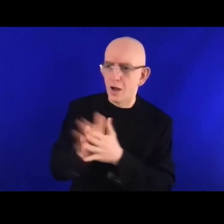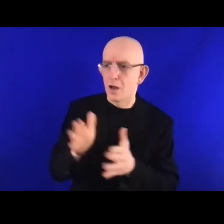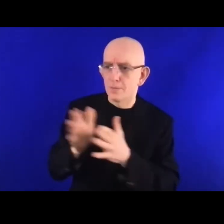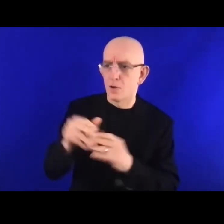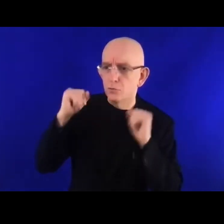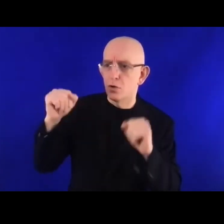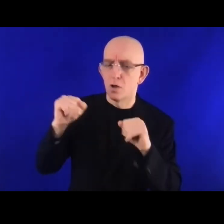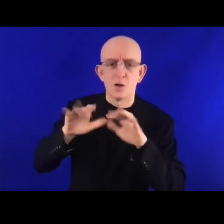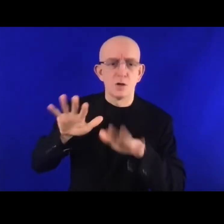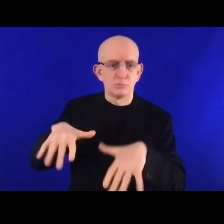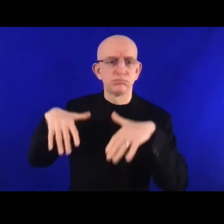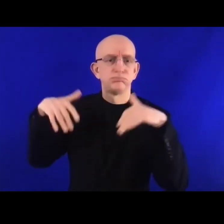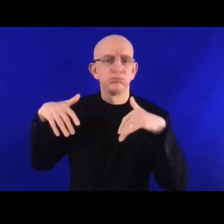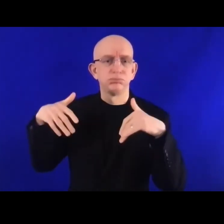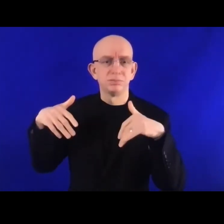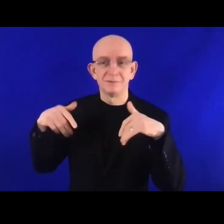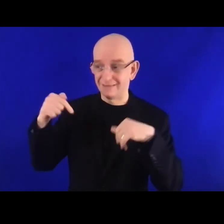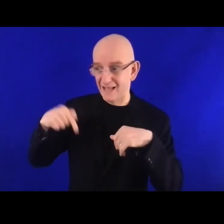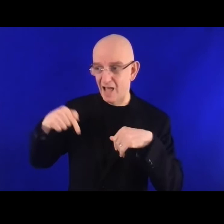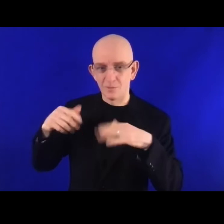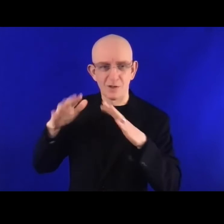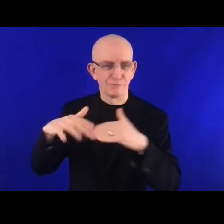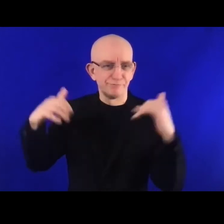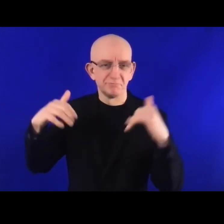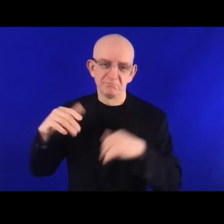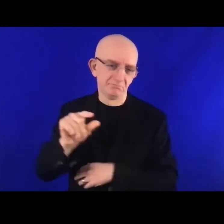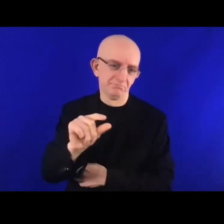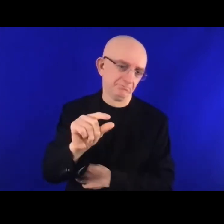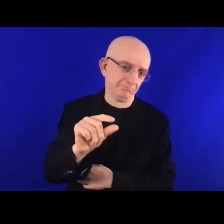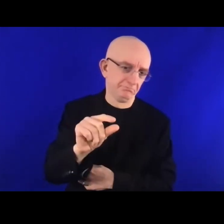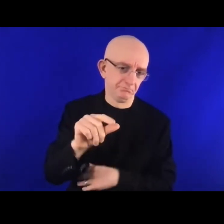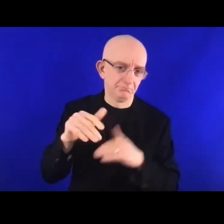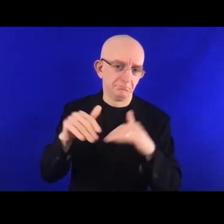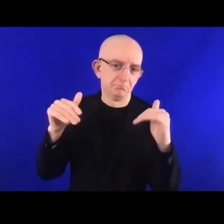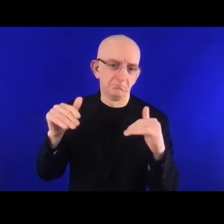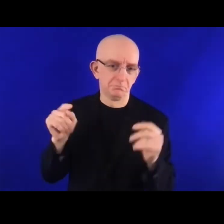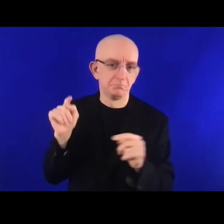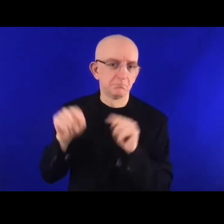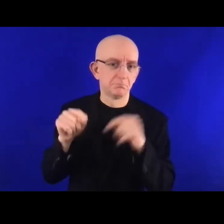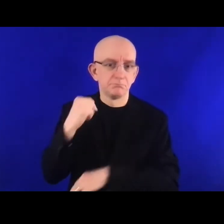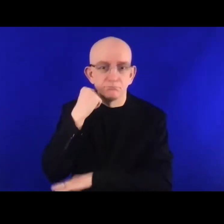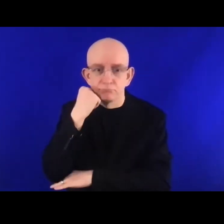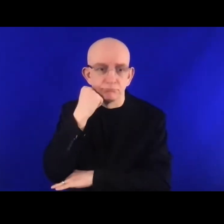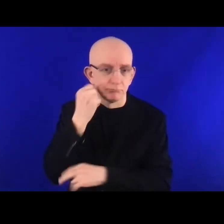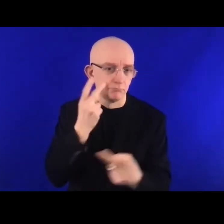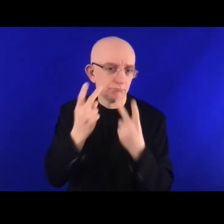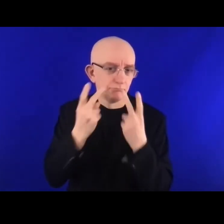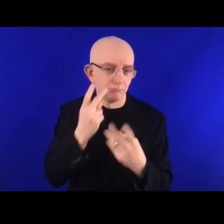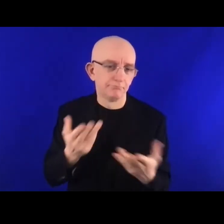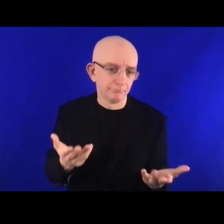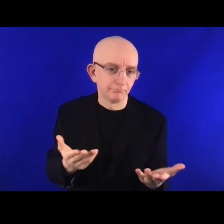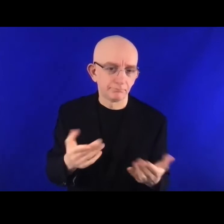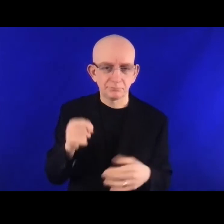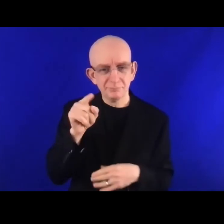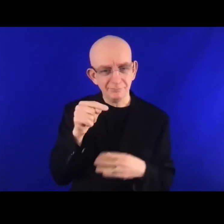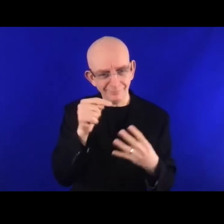the things that I you know, face. But of course, over all the years, that a lot of obstacles and a